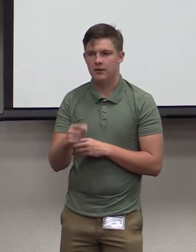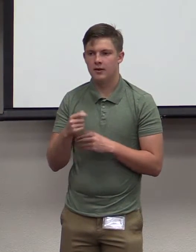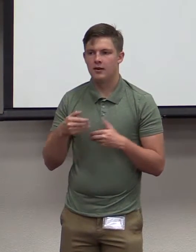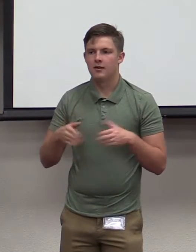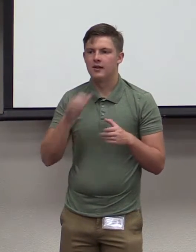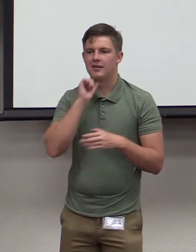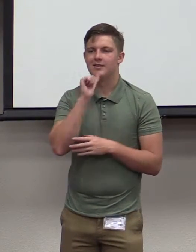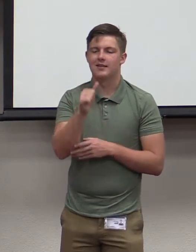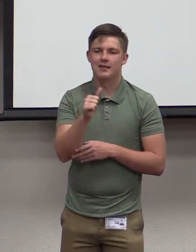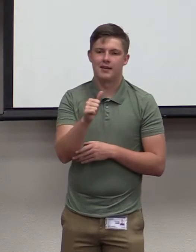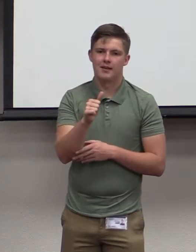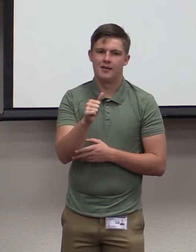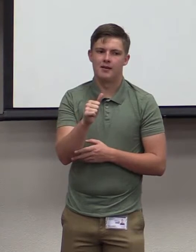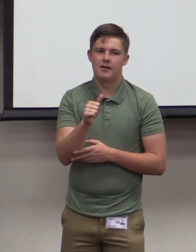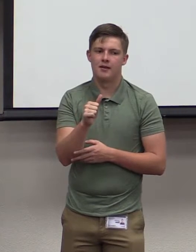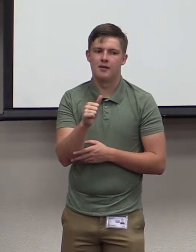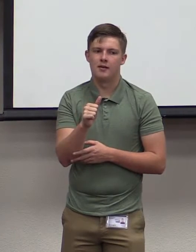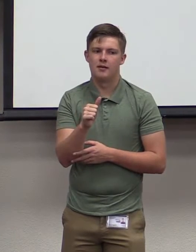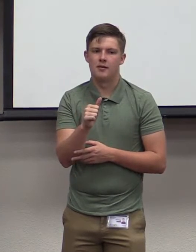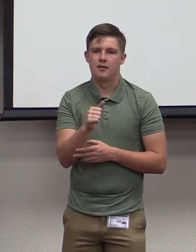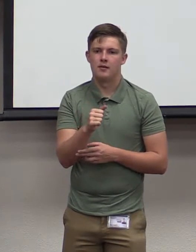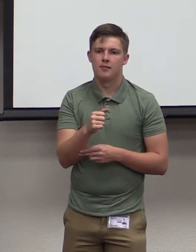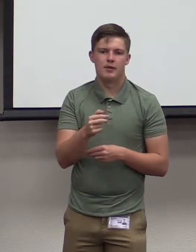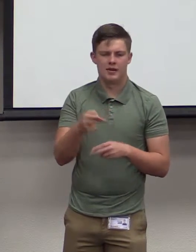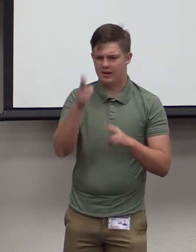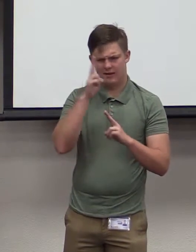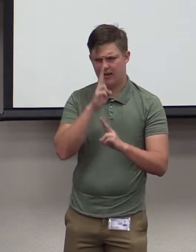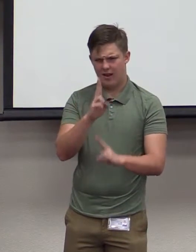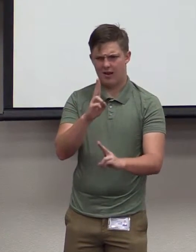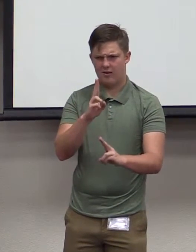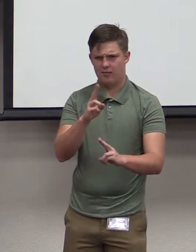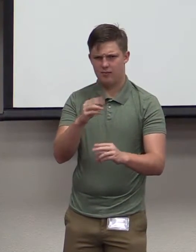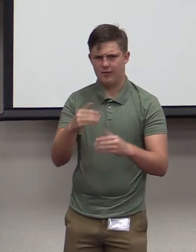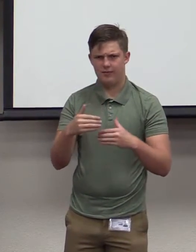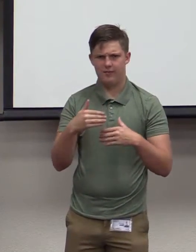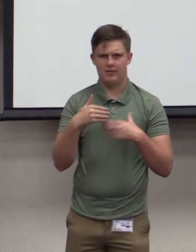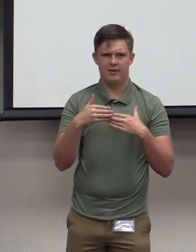let's not be dishonorably discharged